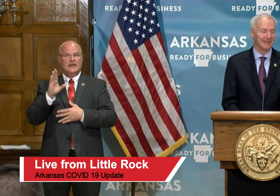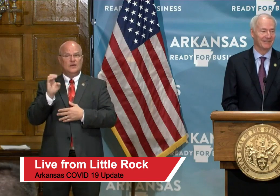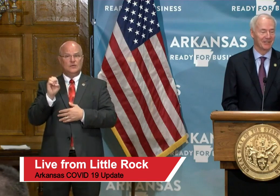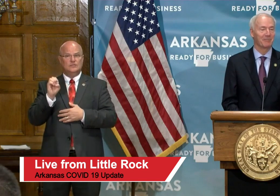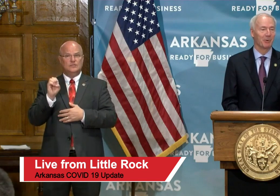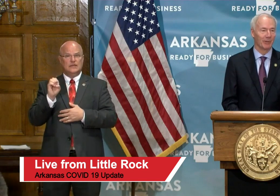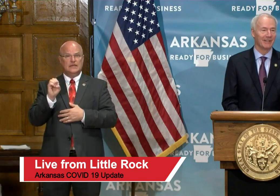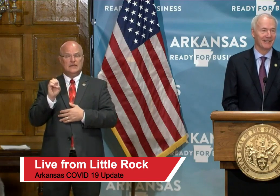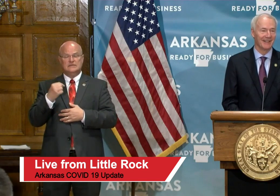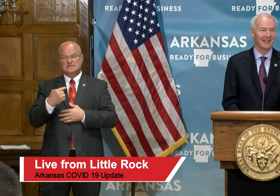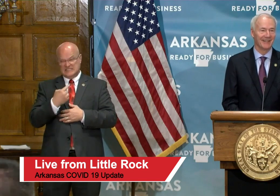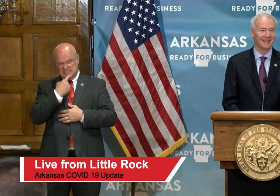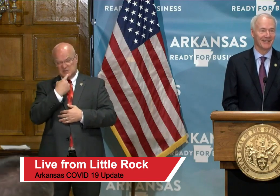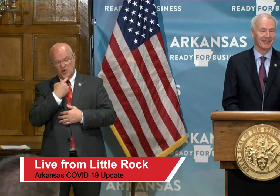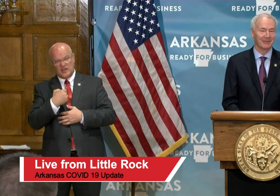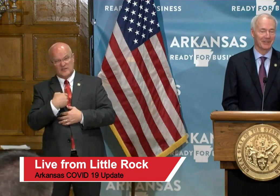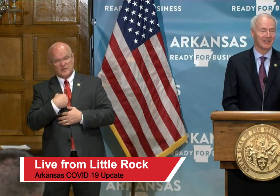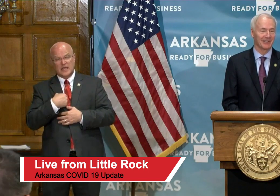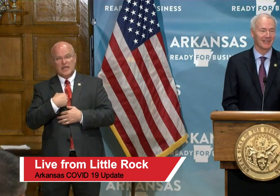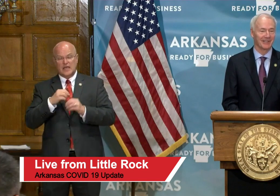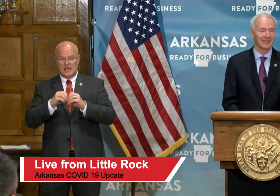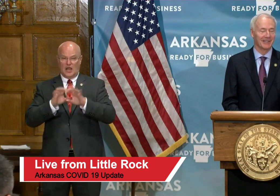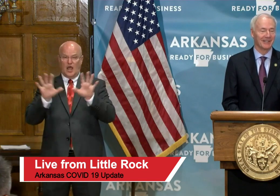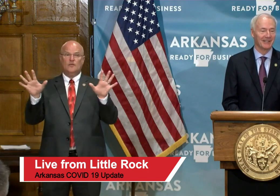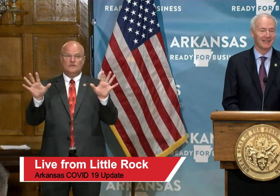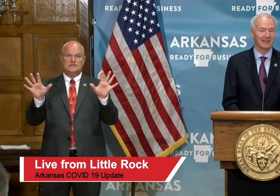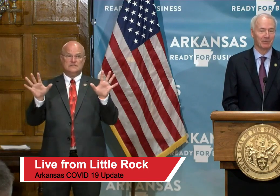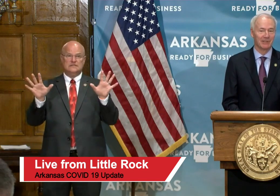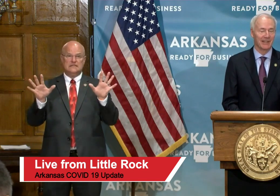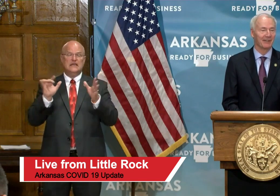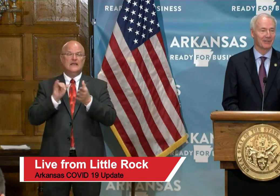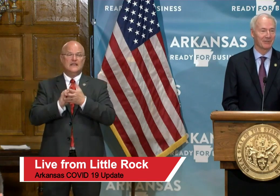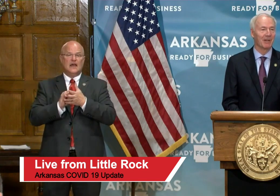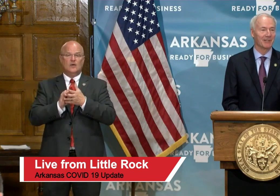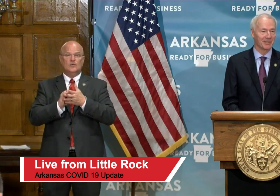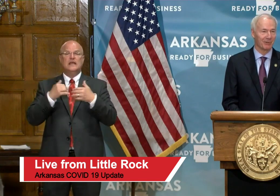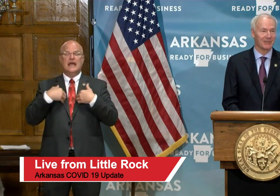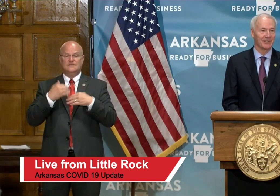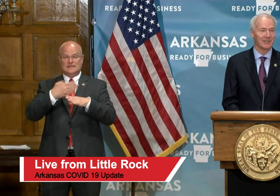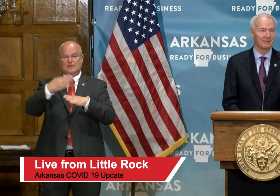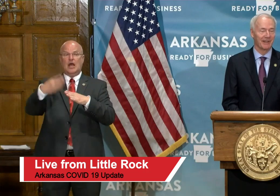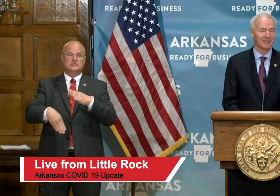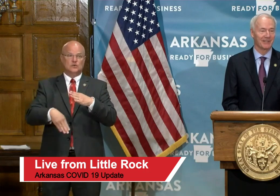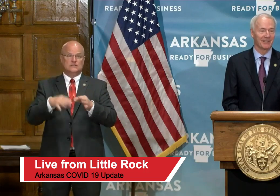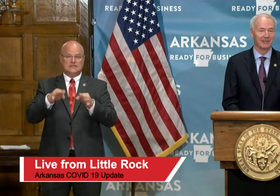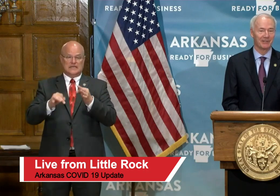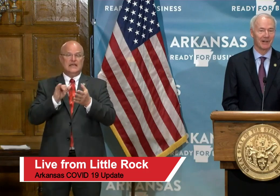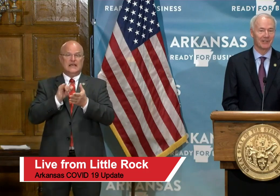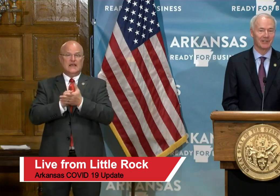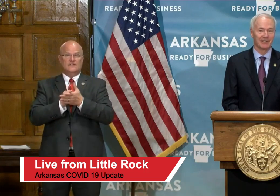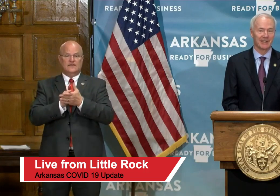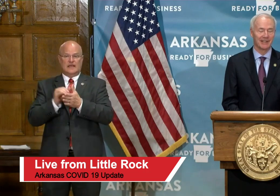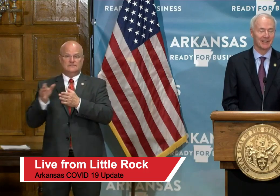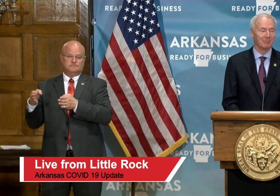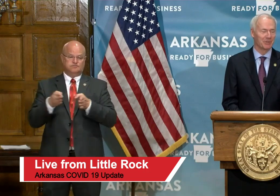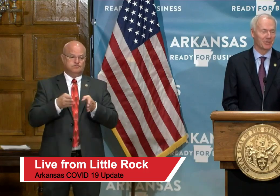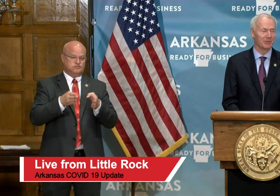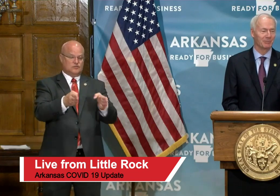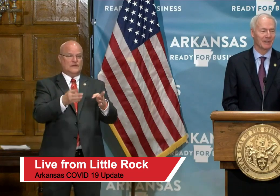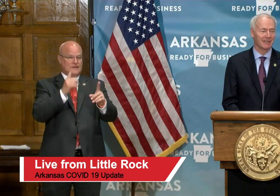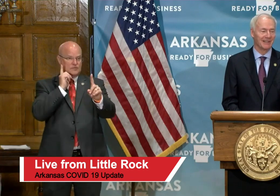be disappointing, and obviously that would encounter some consequences if that's the direction that